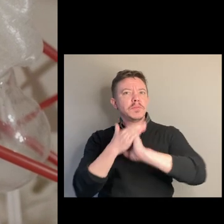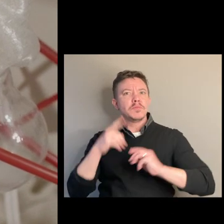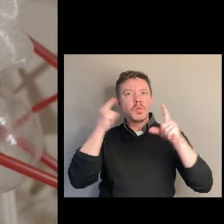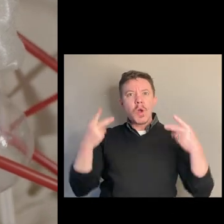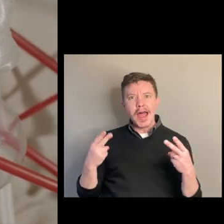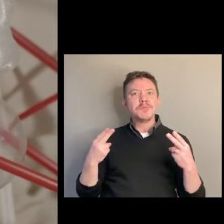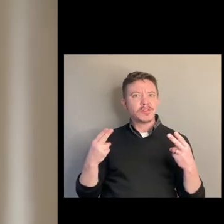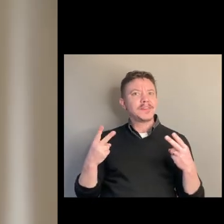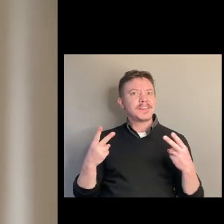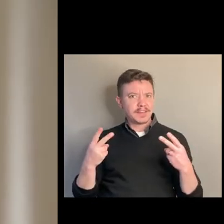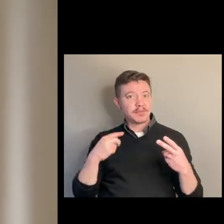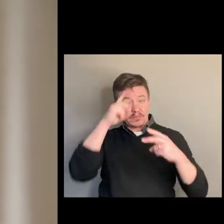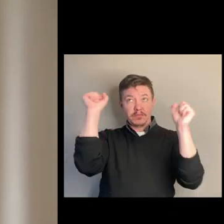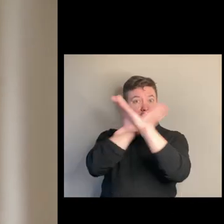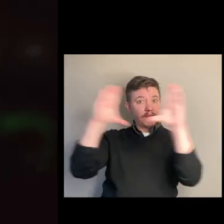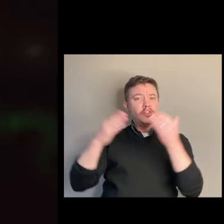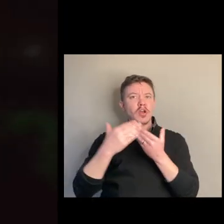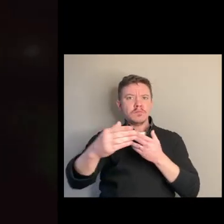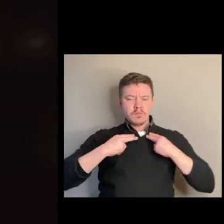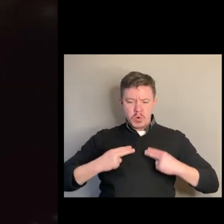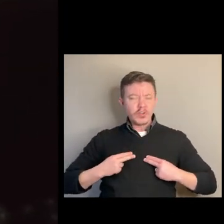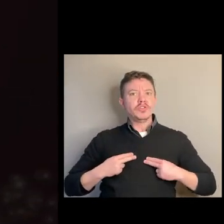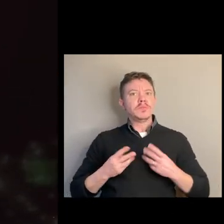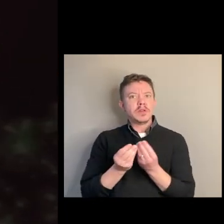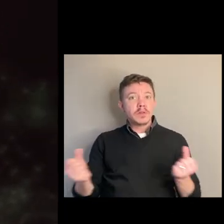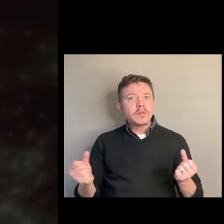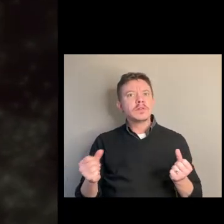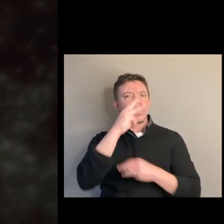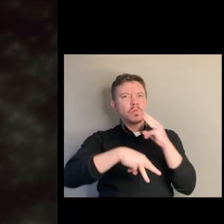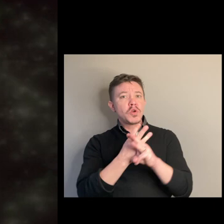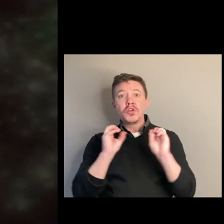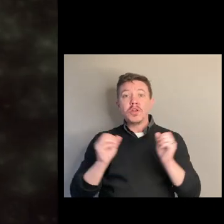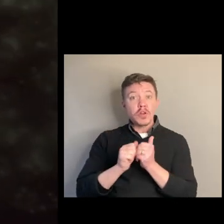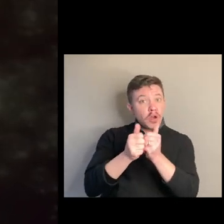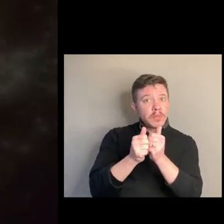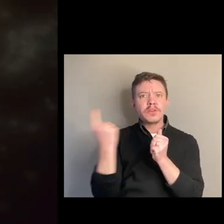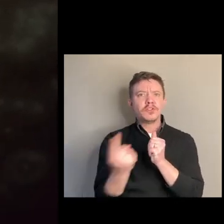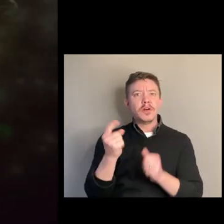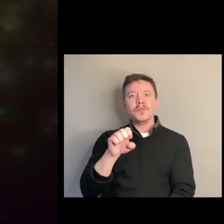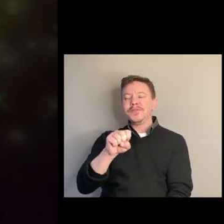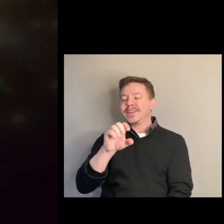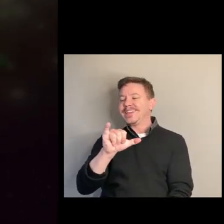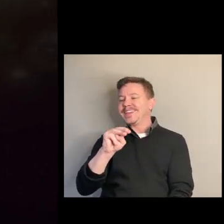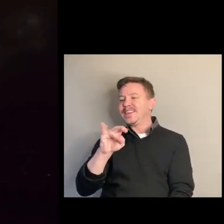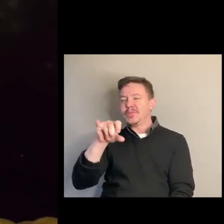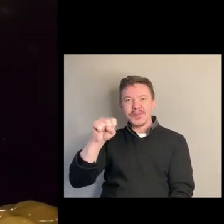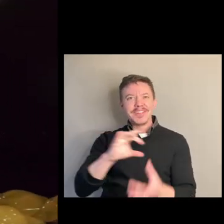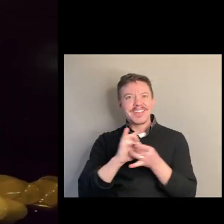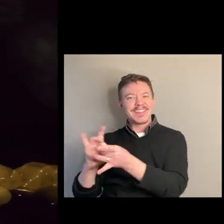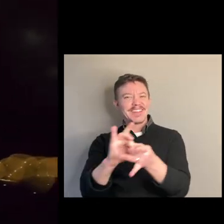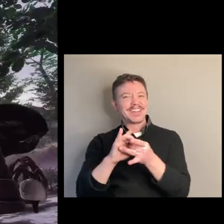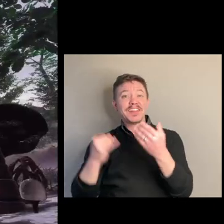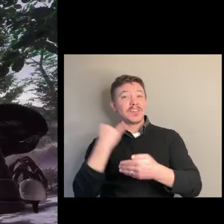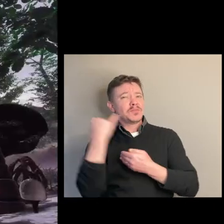into entirely new hybrid beings and envision a post-human world where there is no competition, only symbiosis.